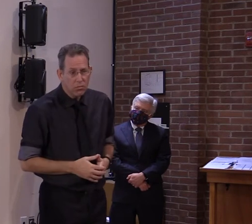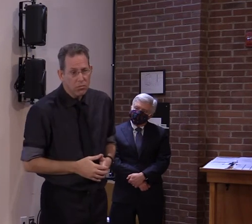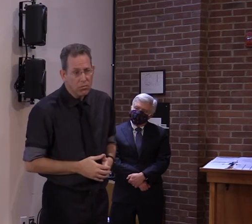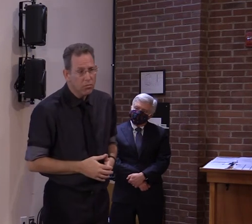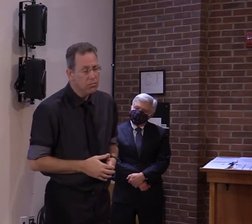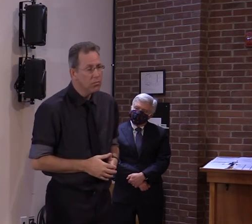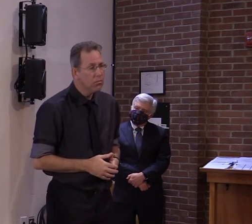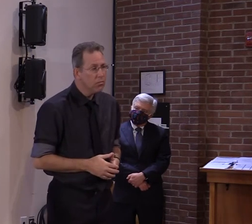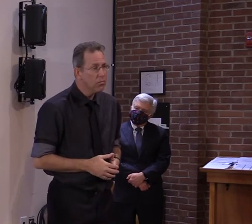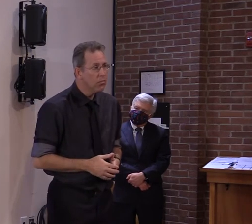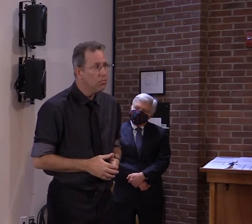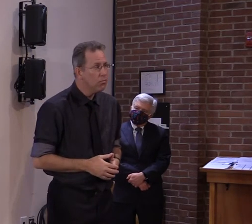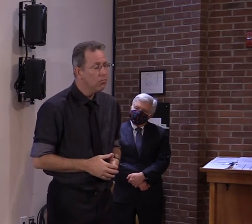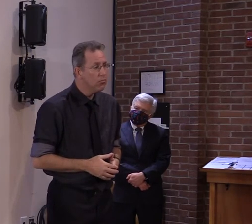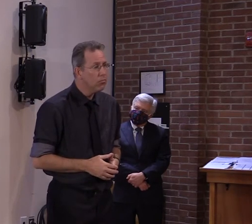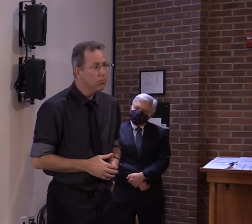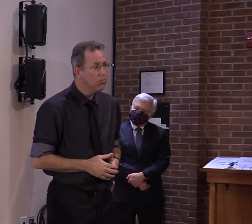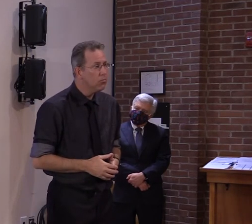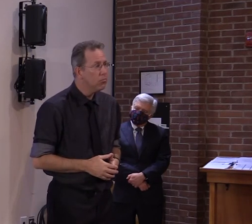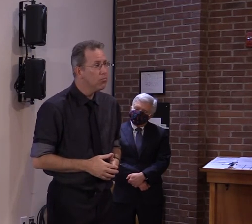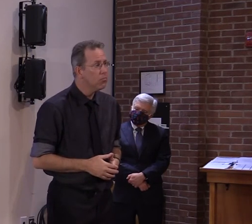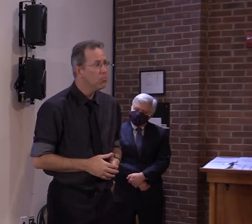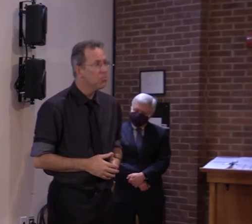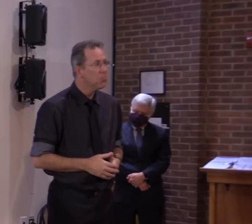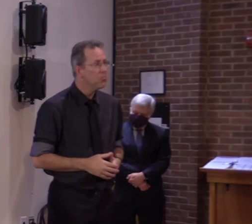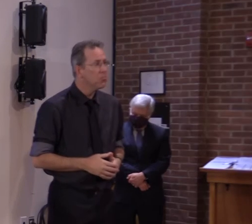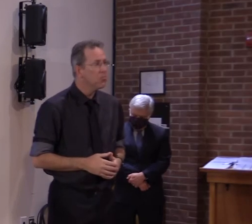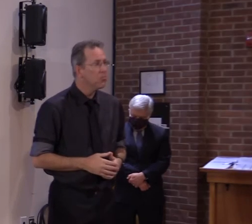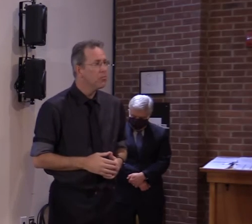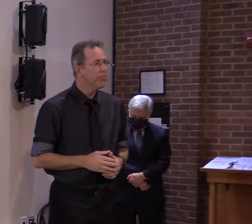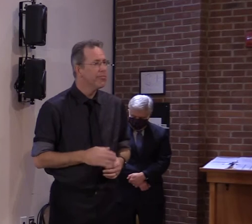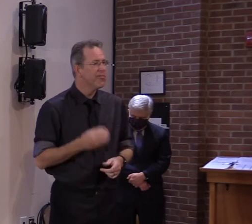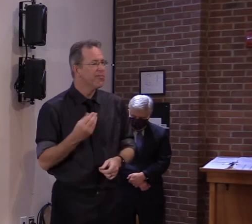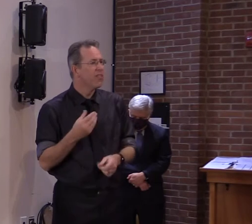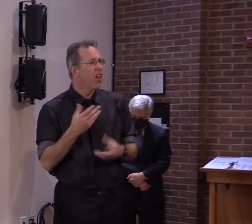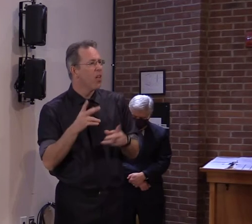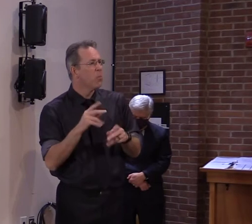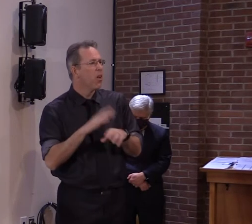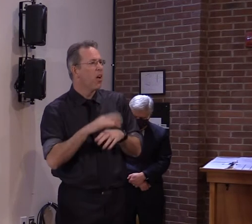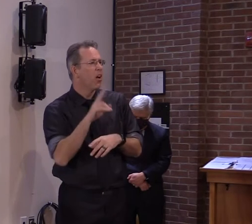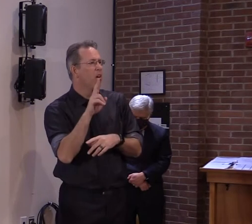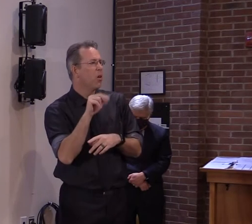on PUA right now? Do you know that? Yeah, it's roughly